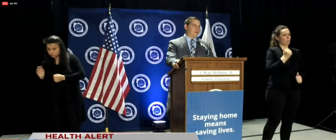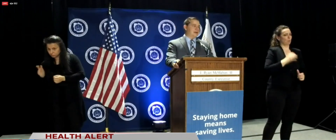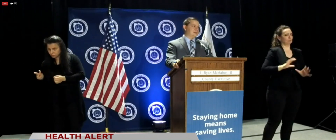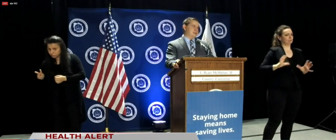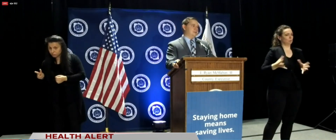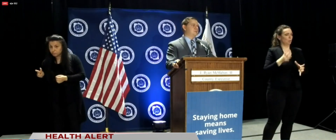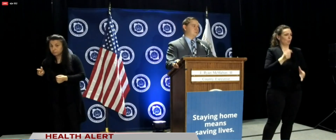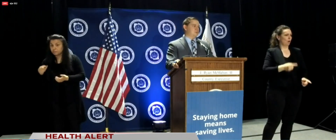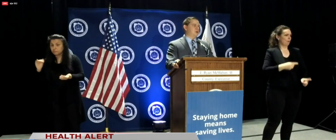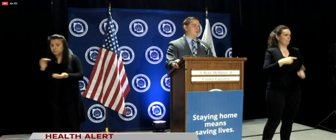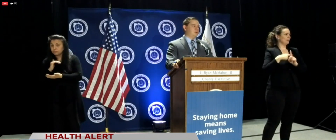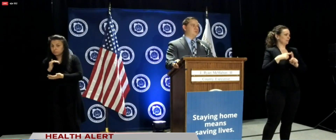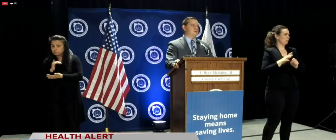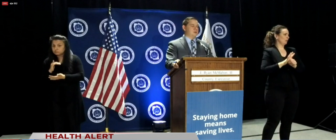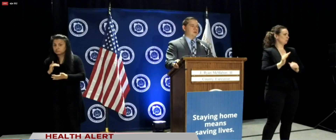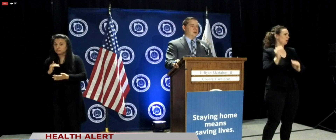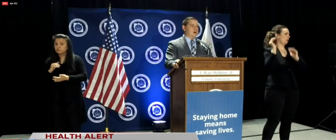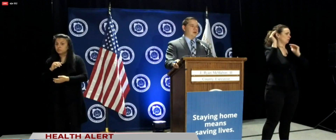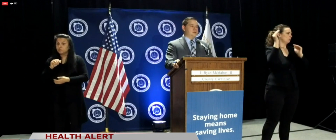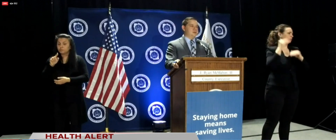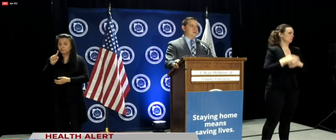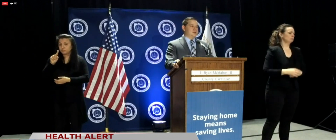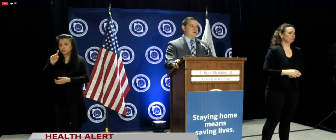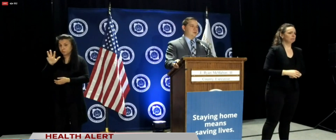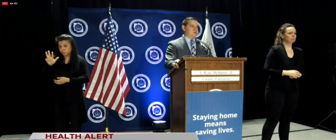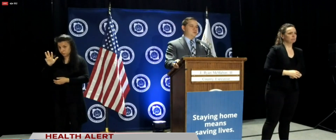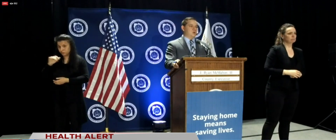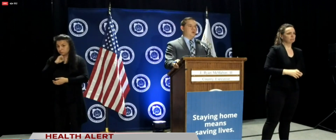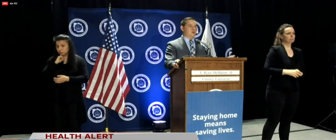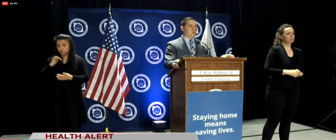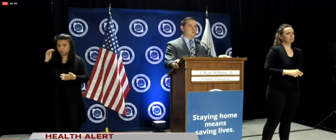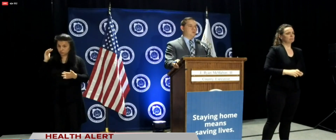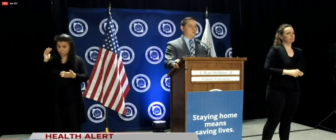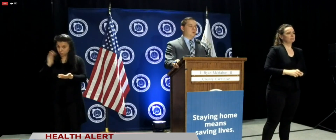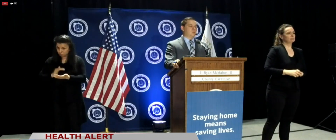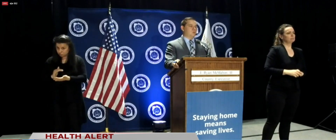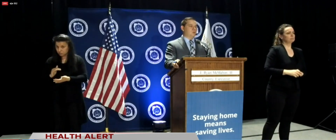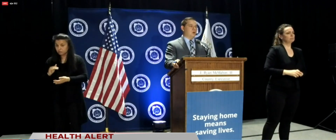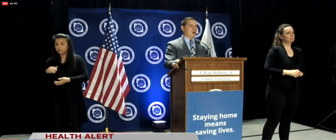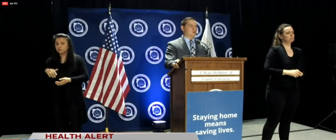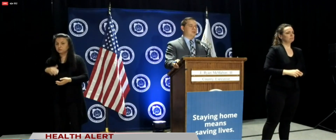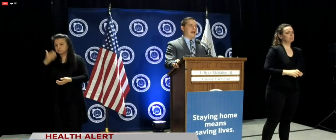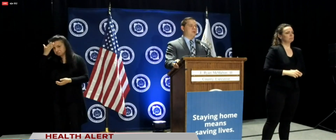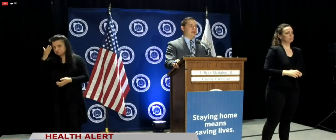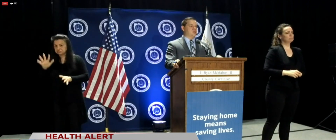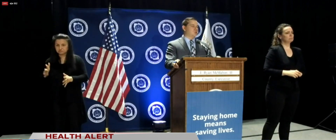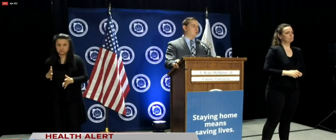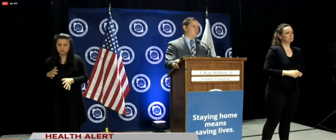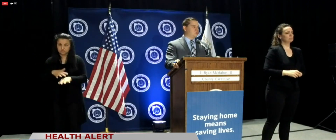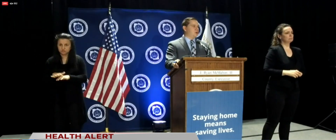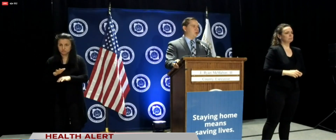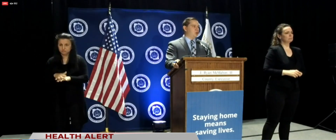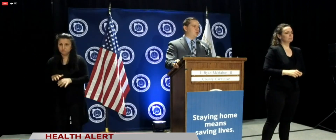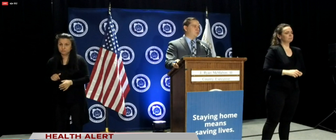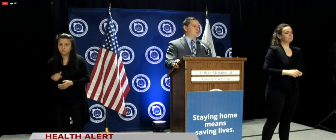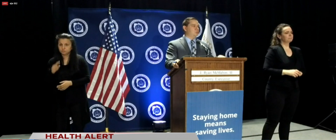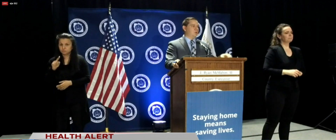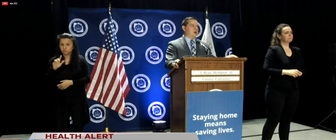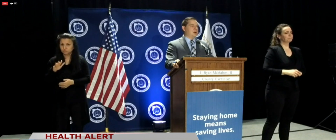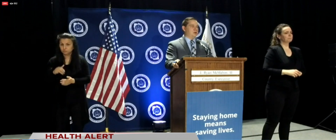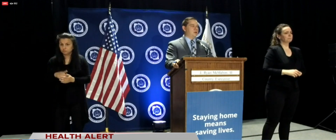closer to 19. All of those. There was when our timing on schools was very